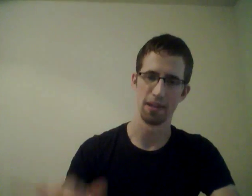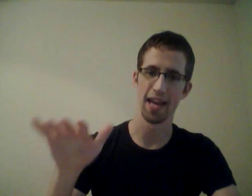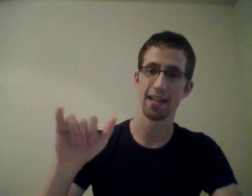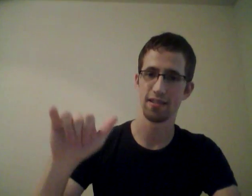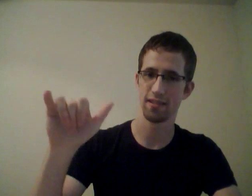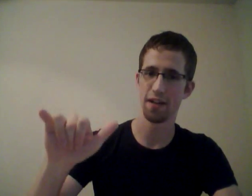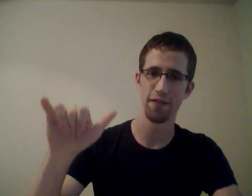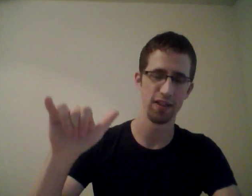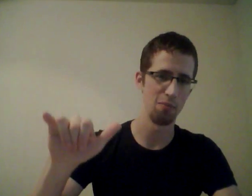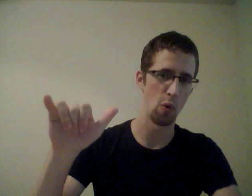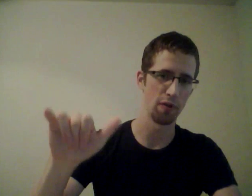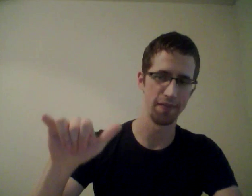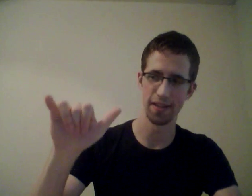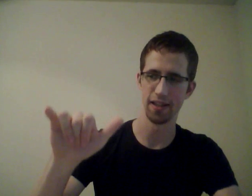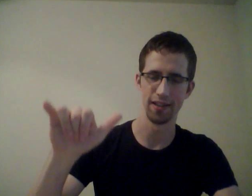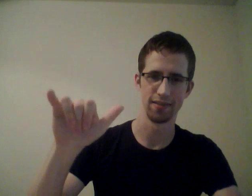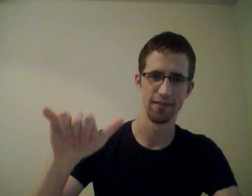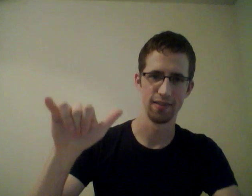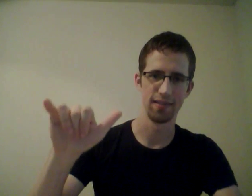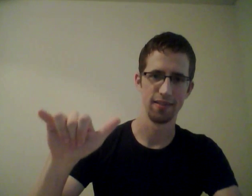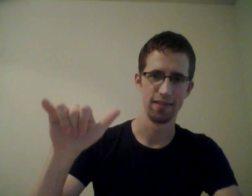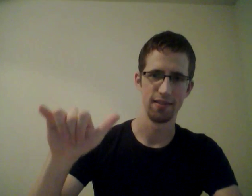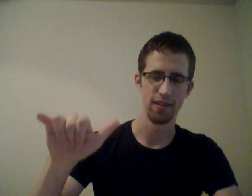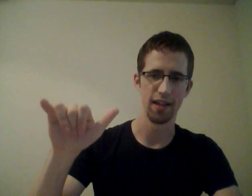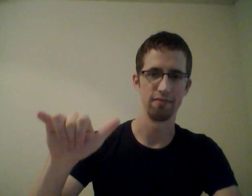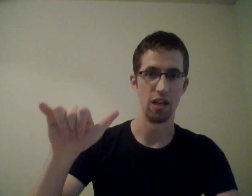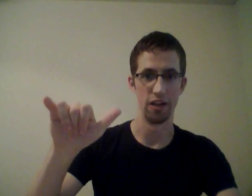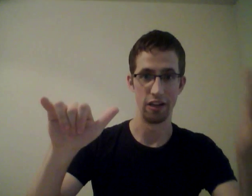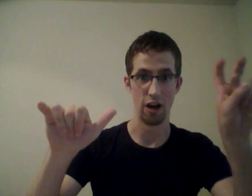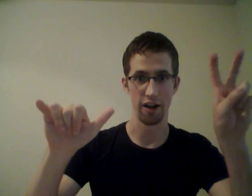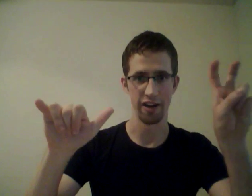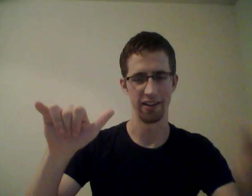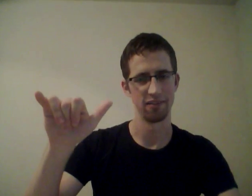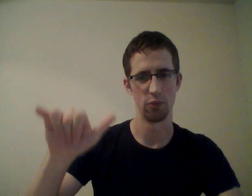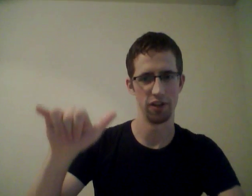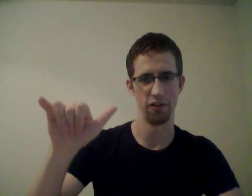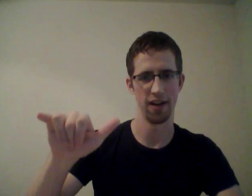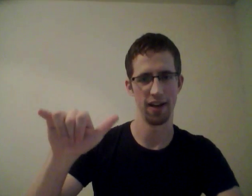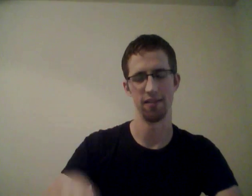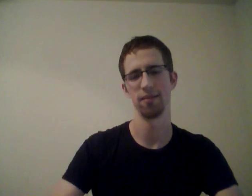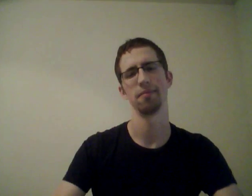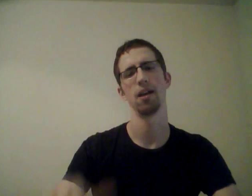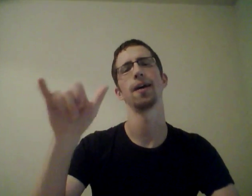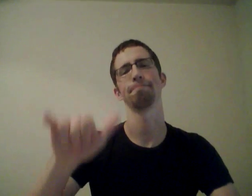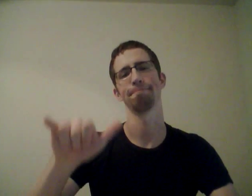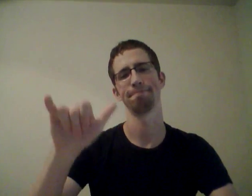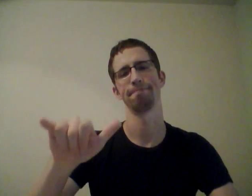But that's definitely more of the, like, nodding with your hand.